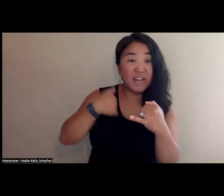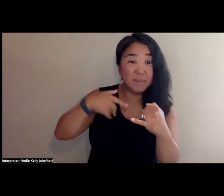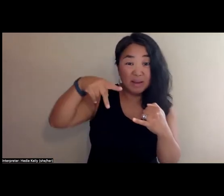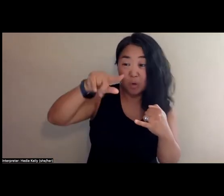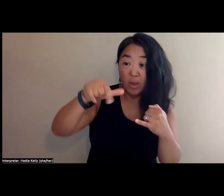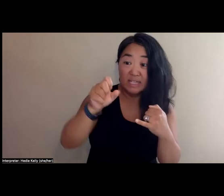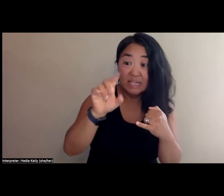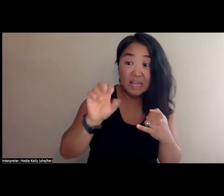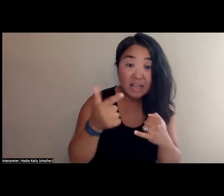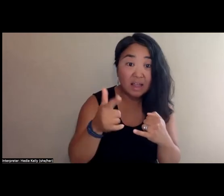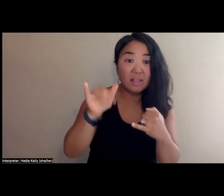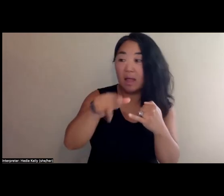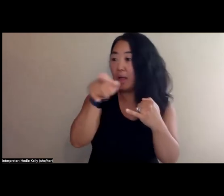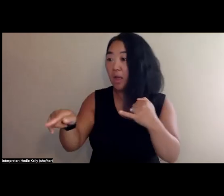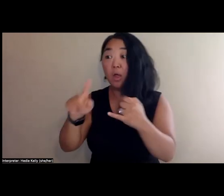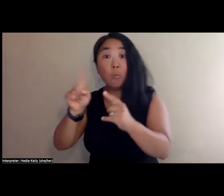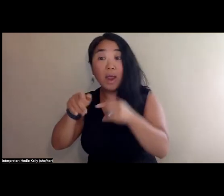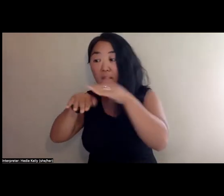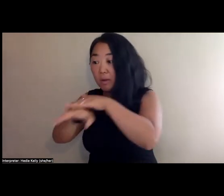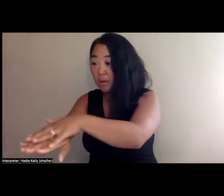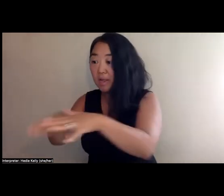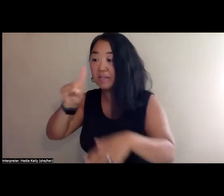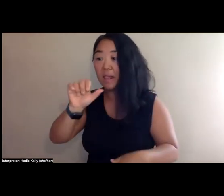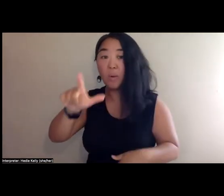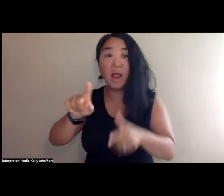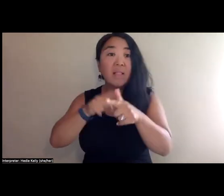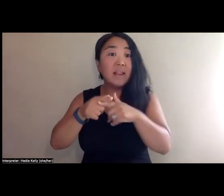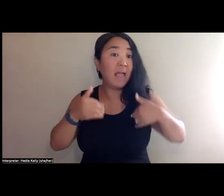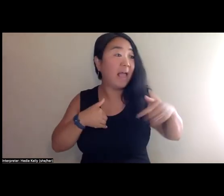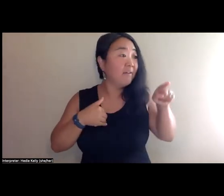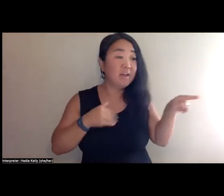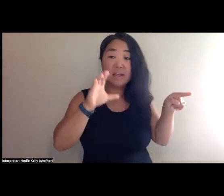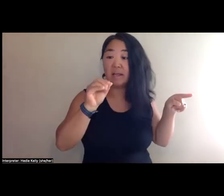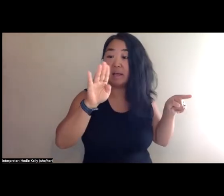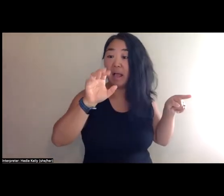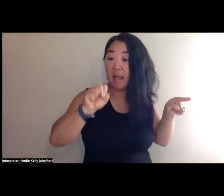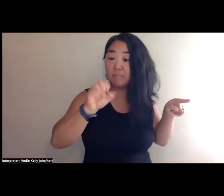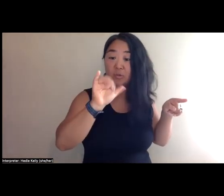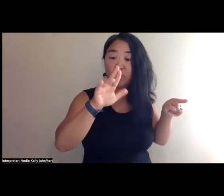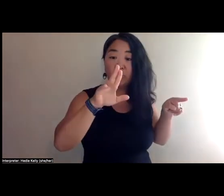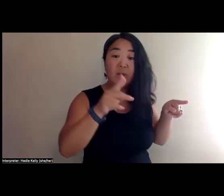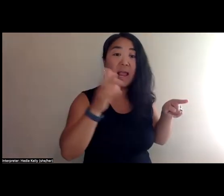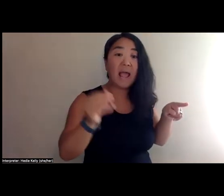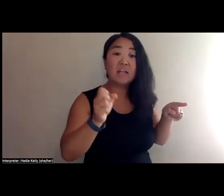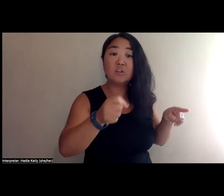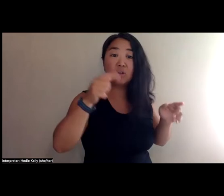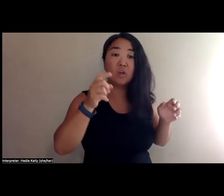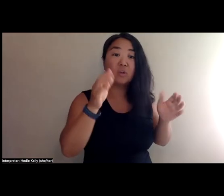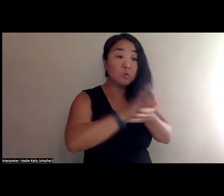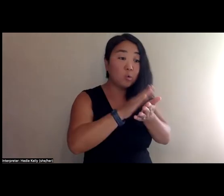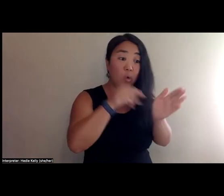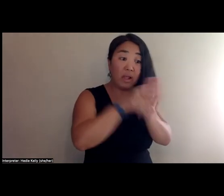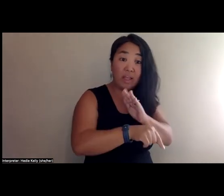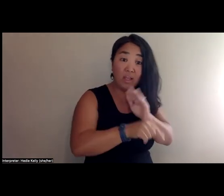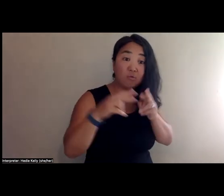And we also have the Darby and Cobbs Creek on our western edge and the Schuylkill River. And then we have these straight line parts of the border where